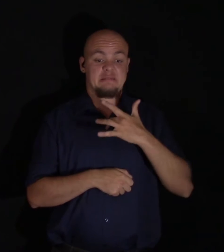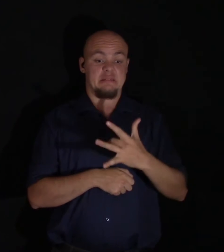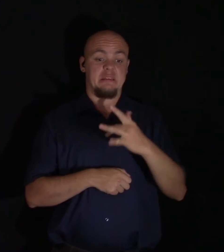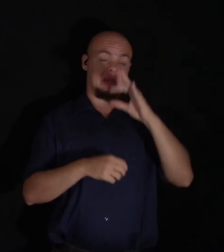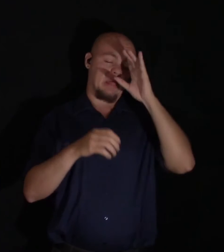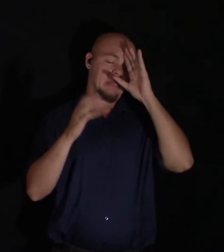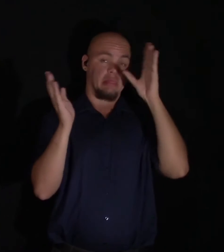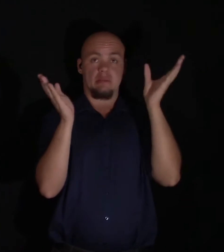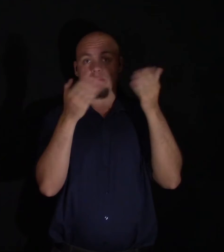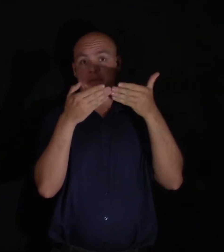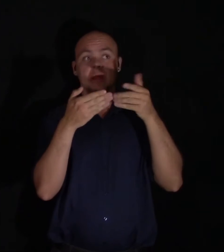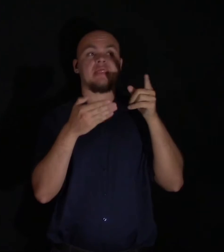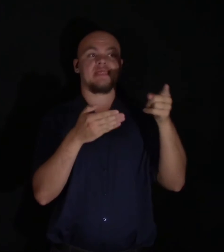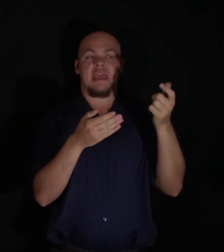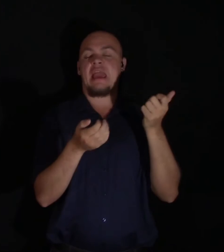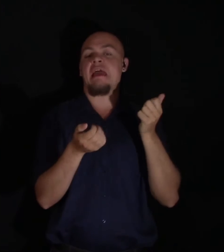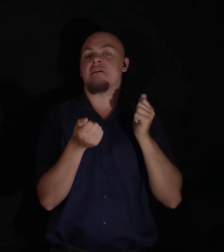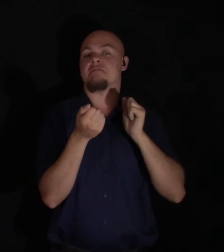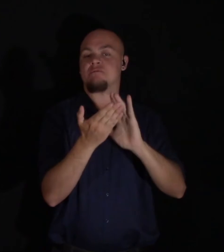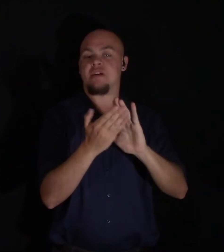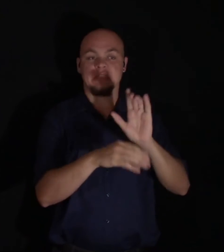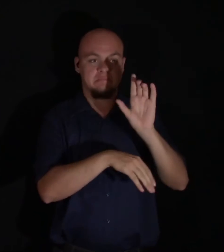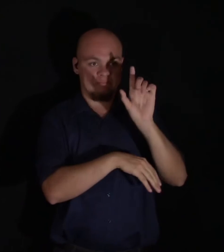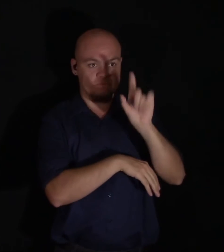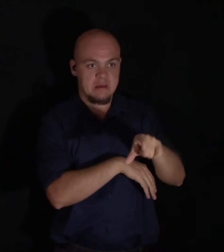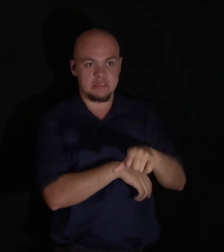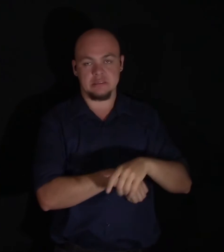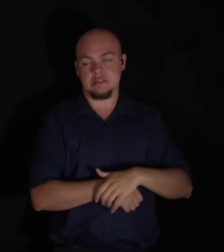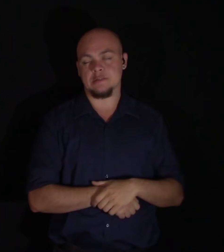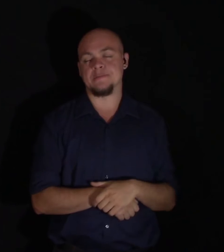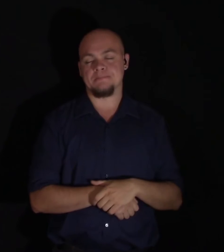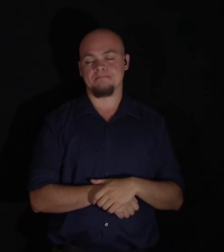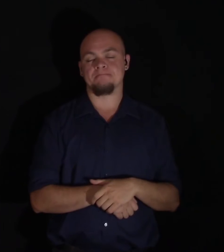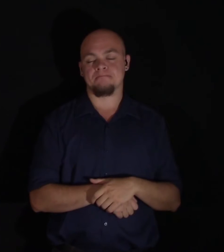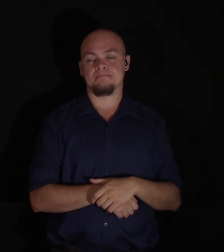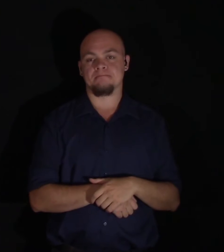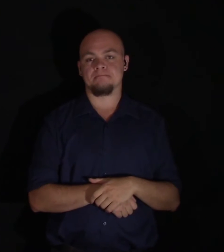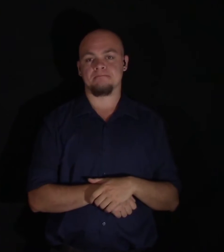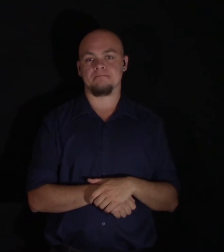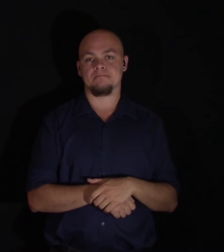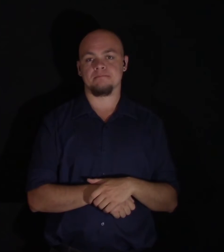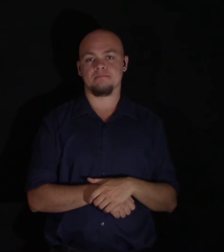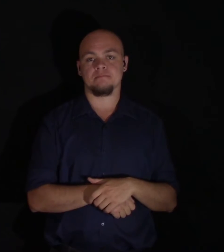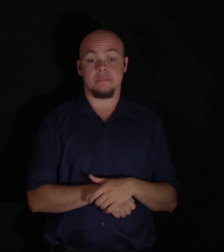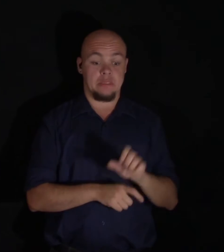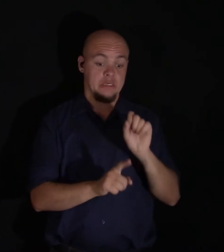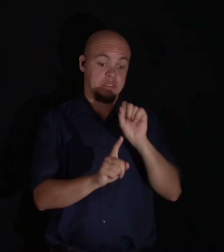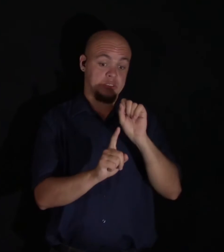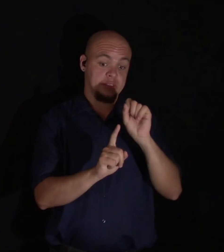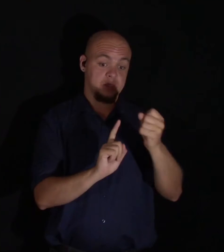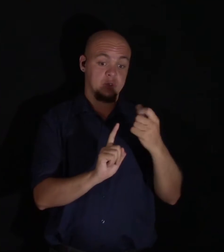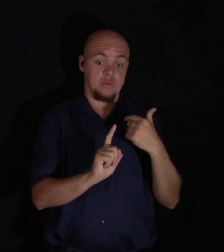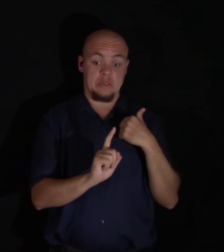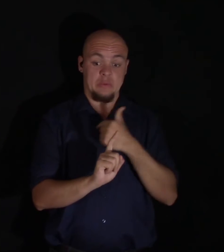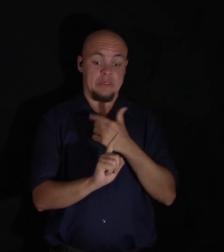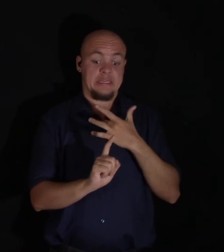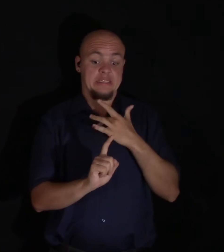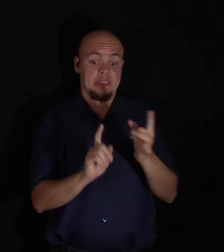view. They also have to deal with situations that many of us choose to run away